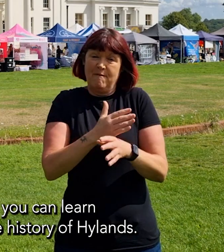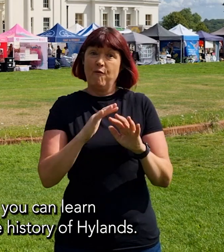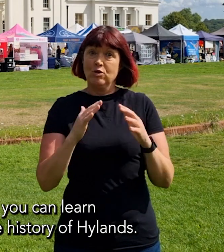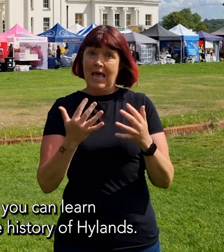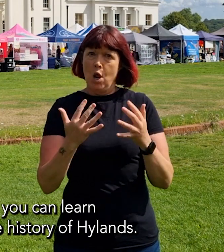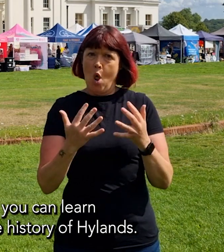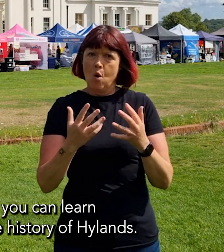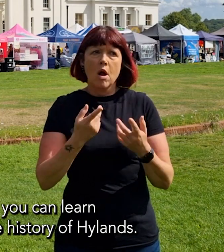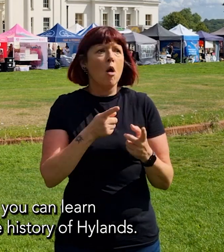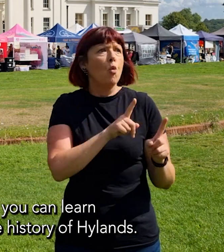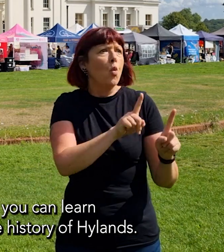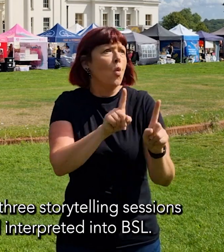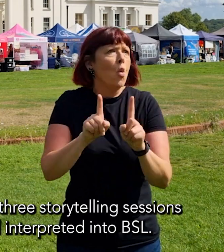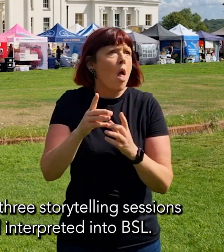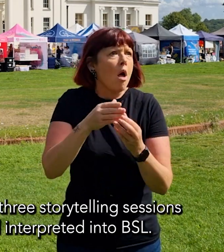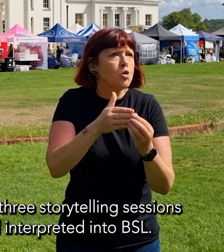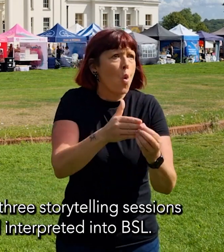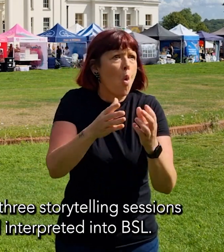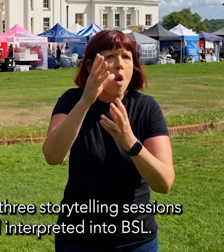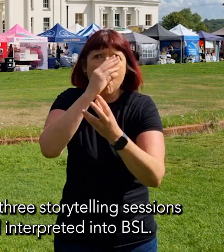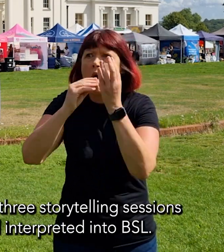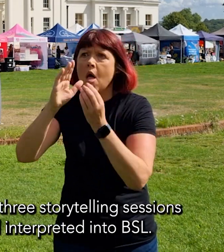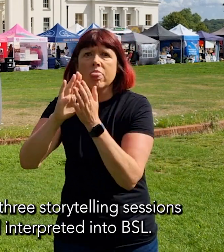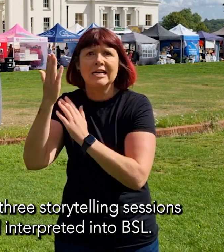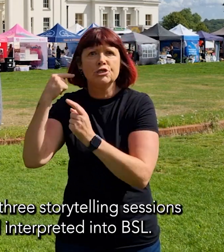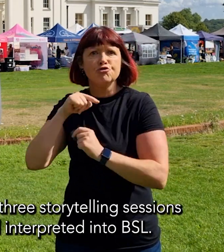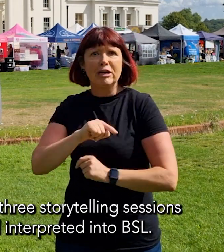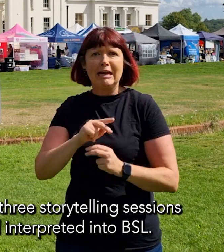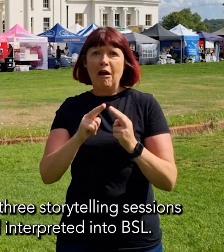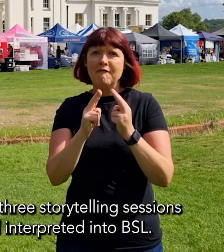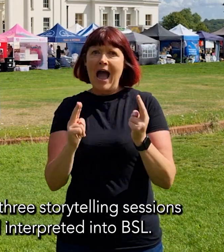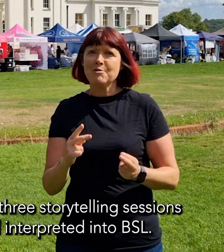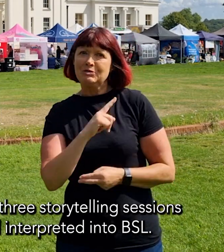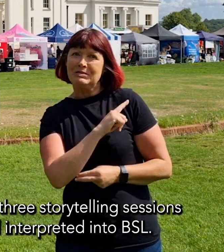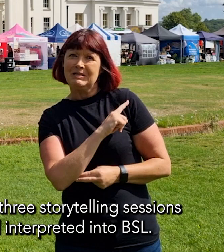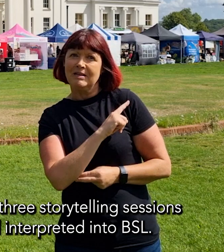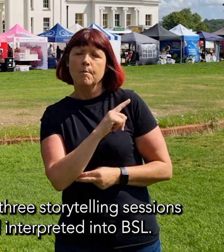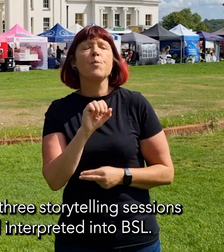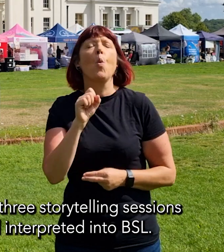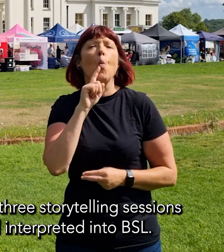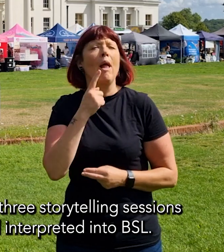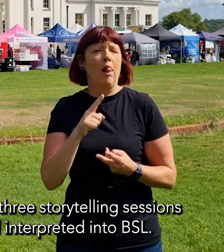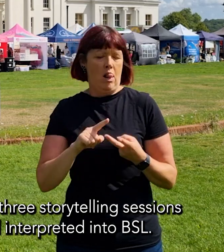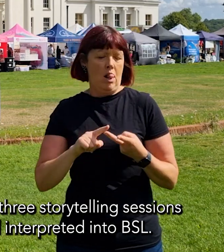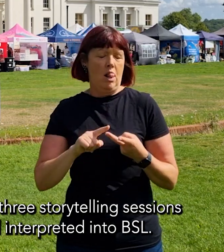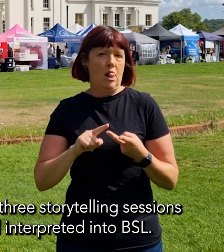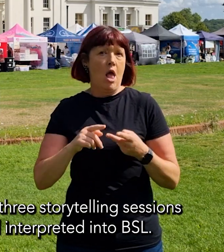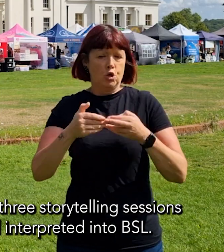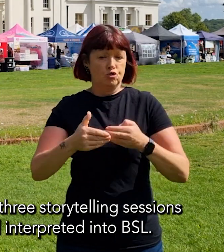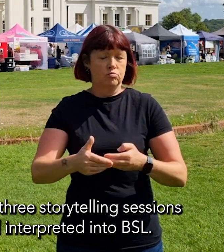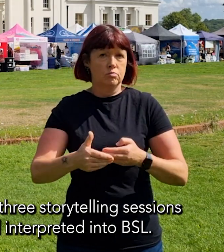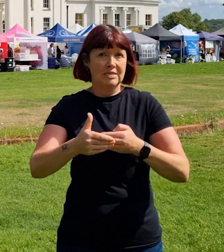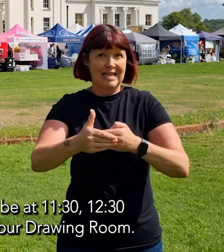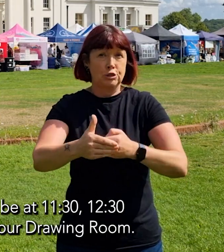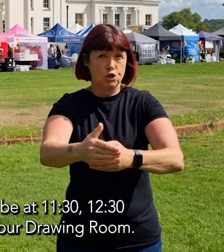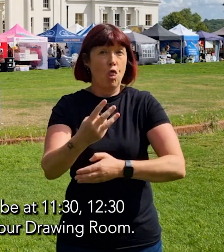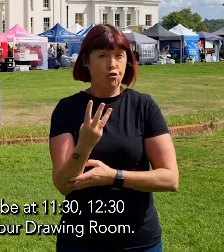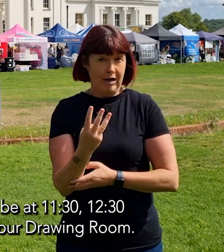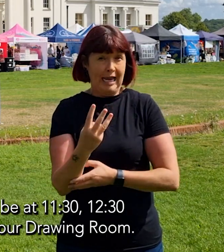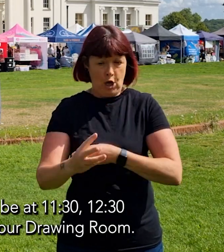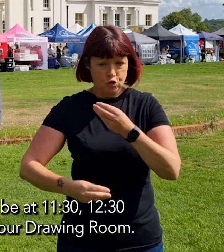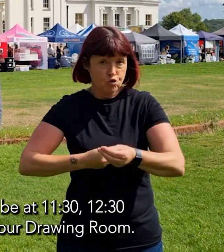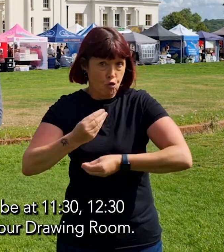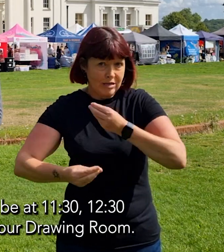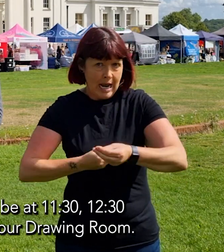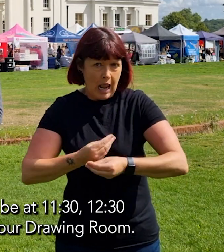all about the history of Highlands. We will then have three storytelling sessions for families all interpreted into BSL. These will